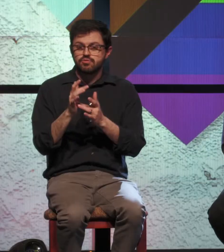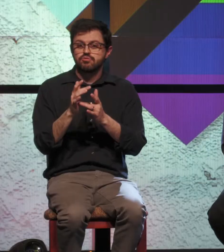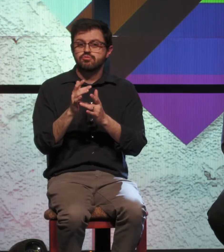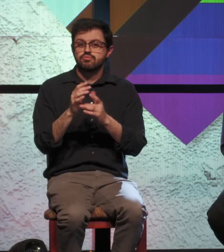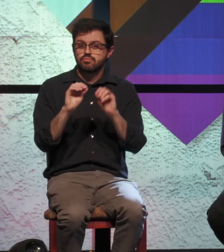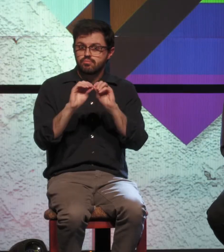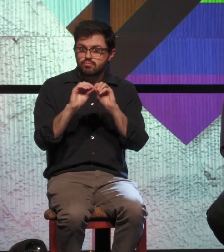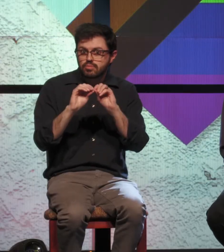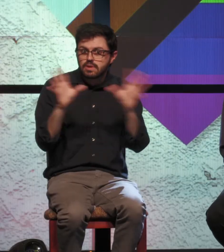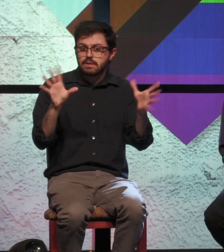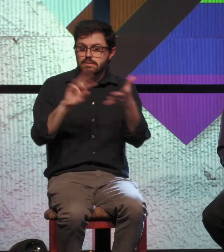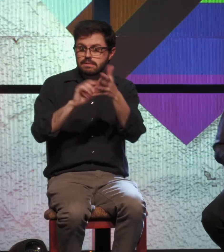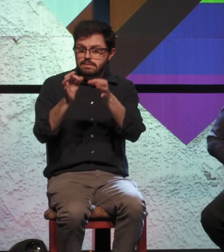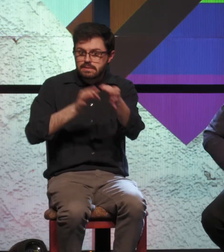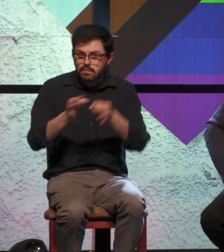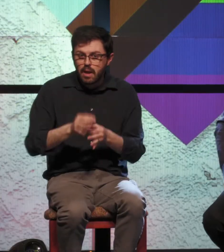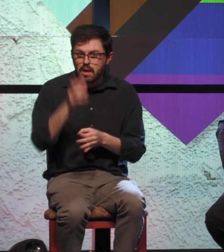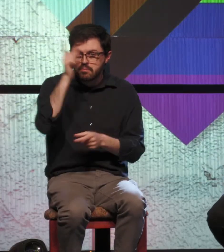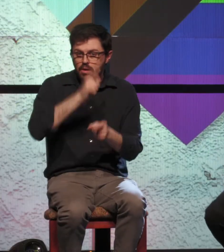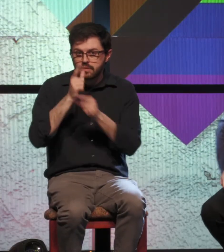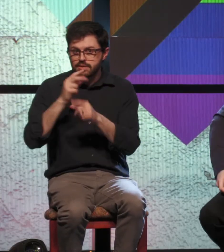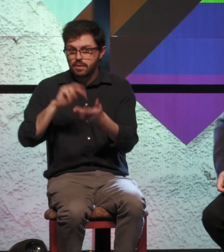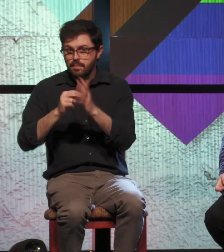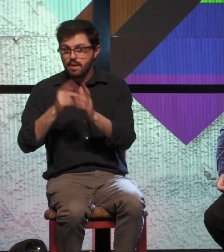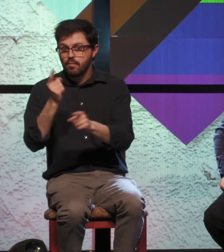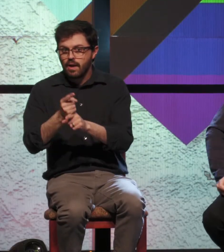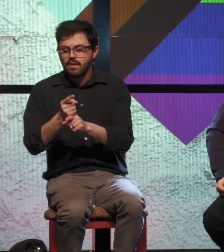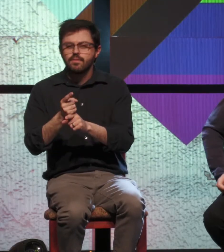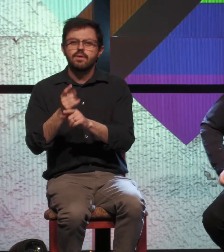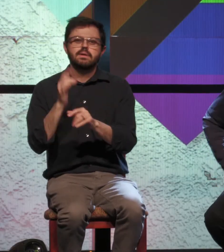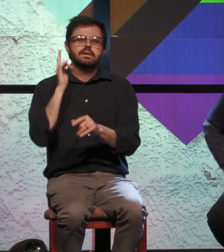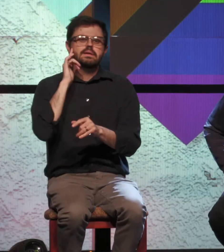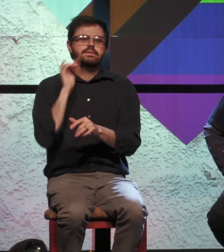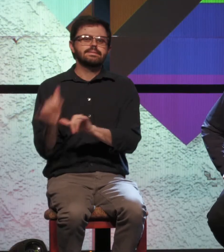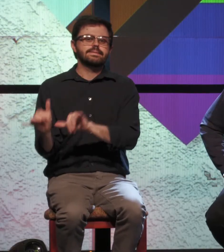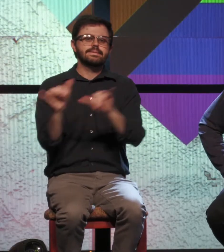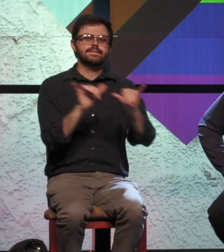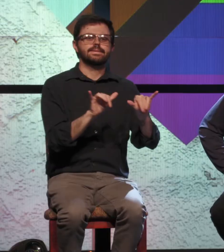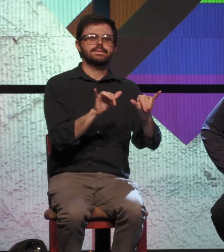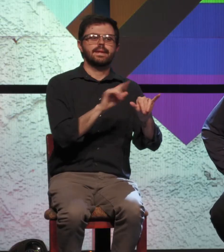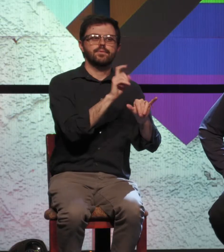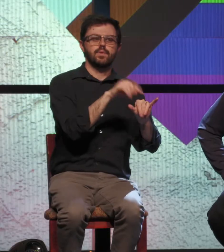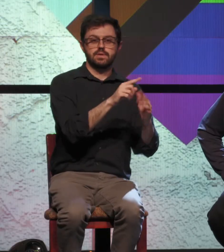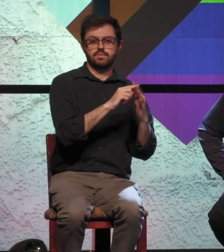Okay, that's good. Well, it sounds like the same question we started with. Who's my neighbor?